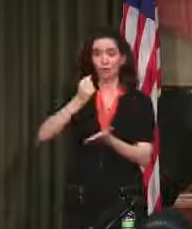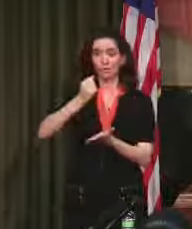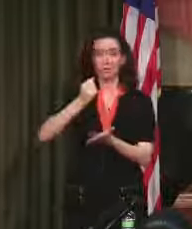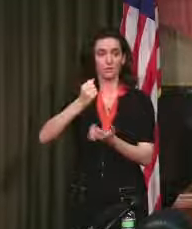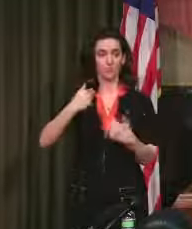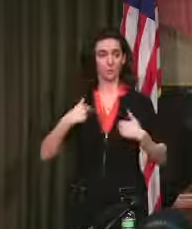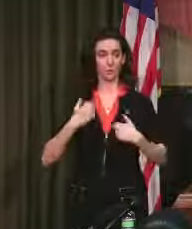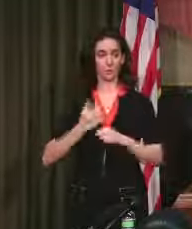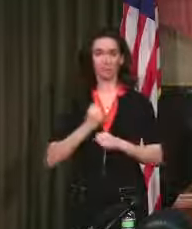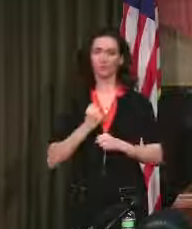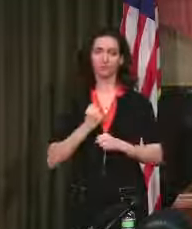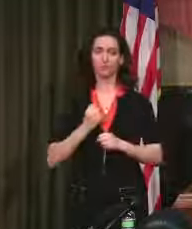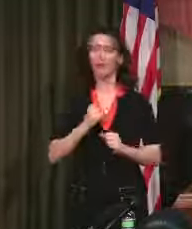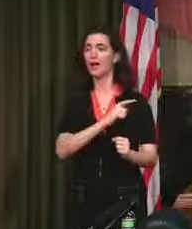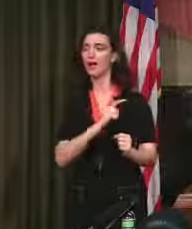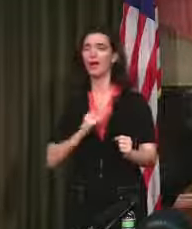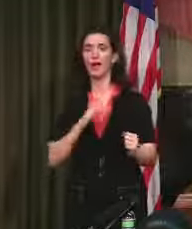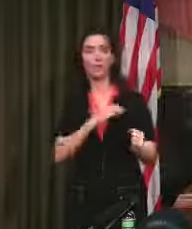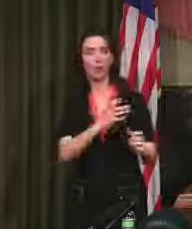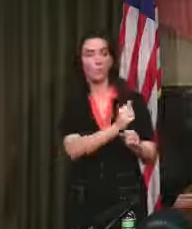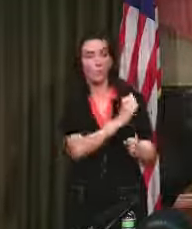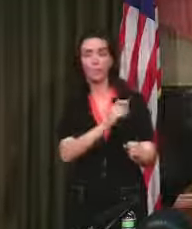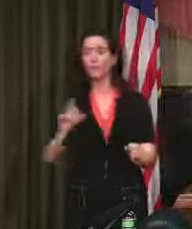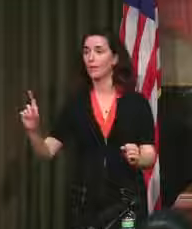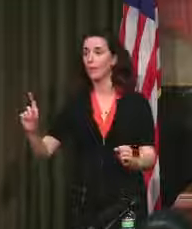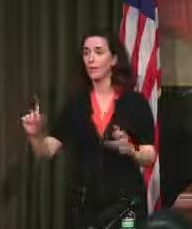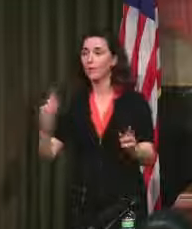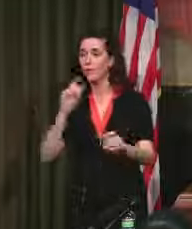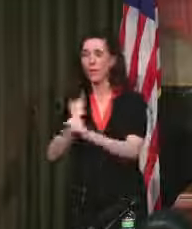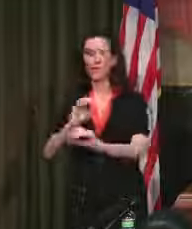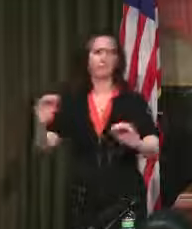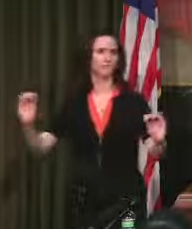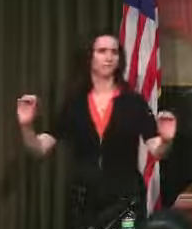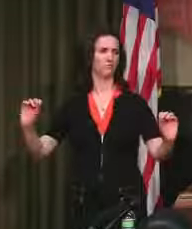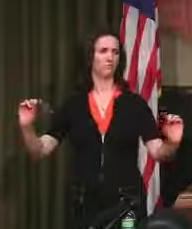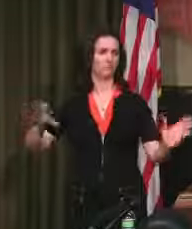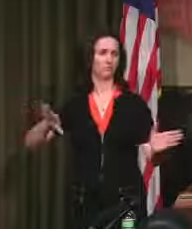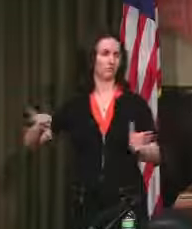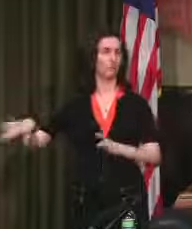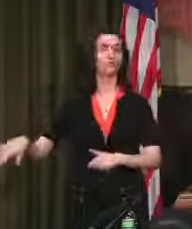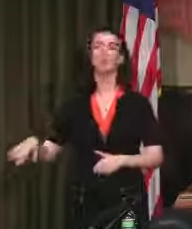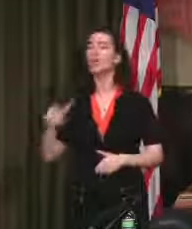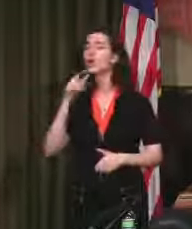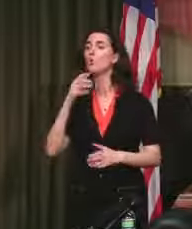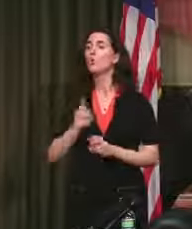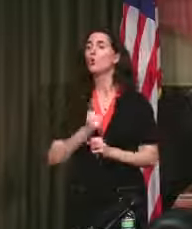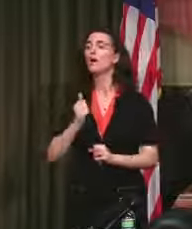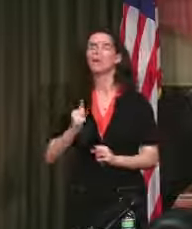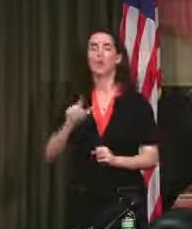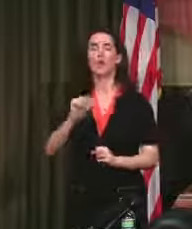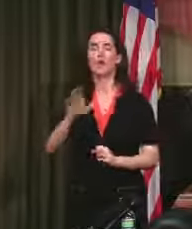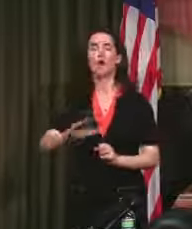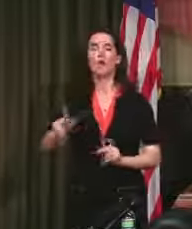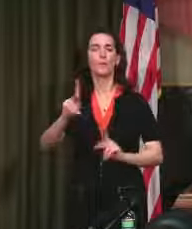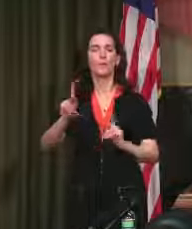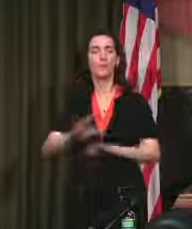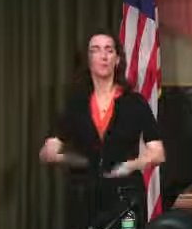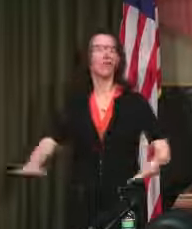me, not the legislature, not Democrats, not Republicans, but the people of Louisiana did